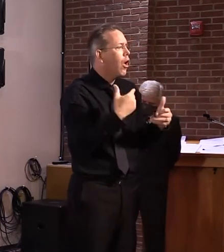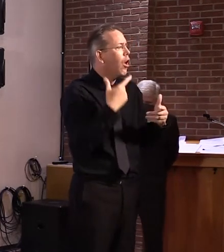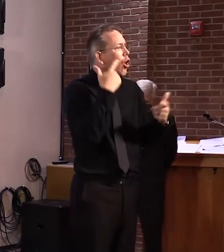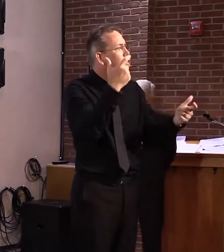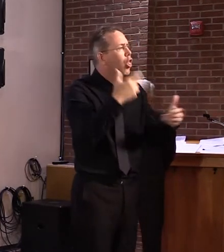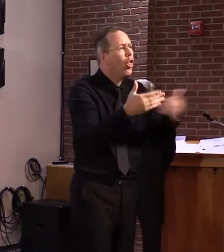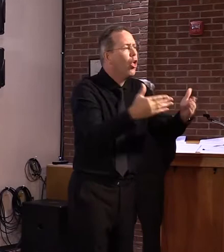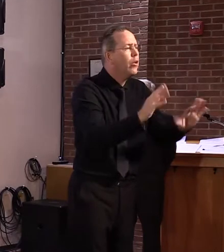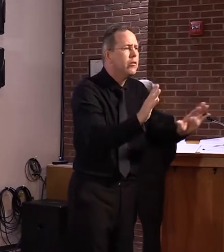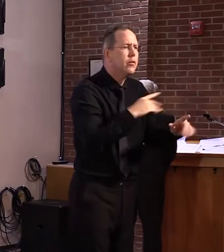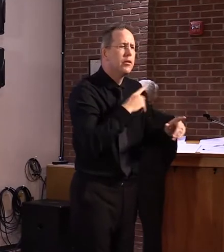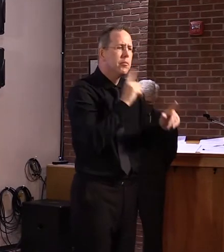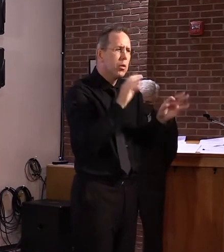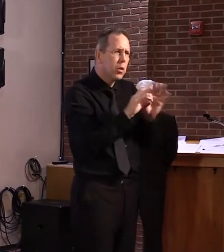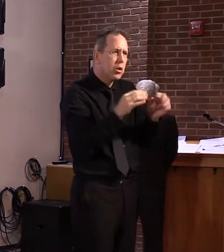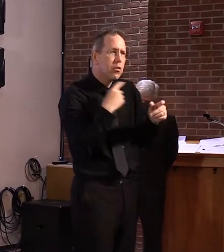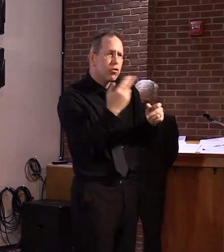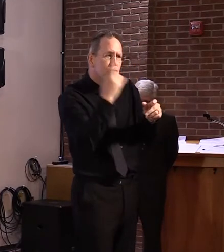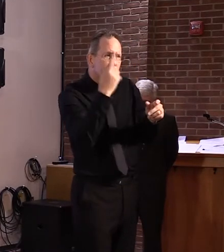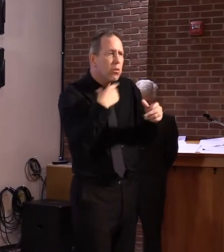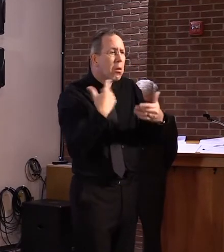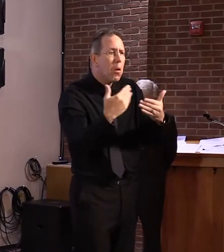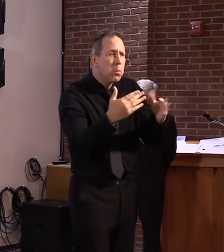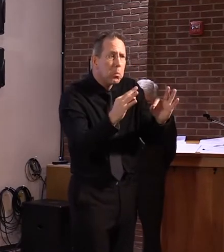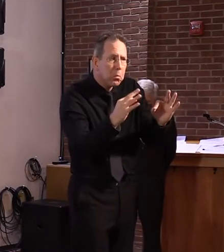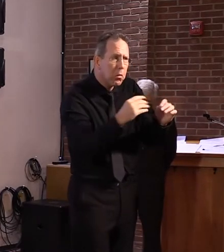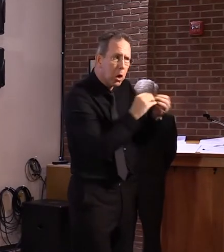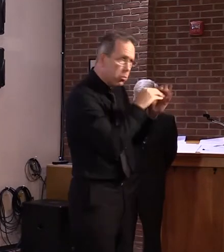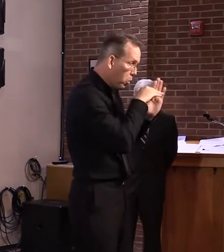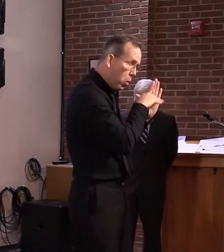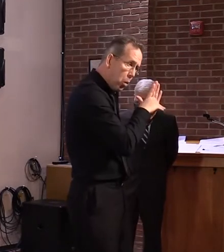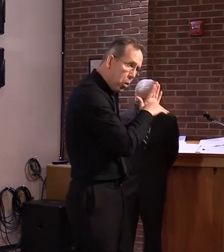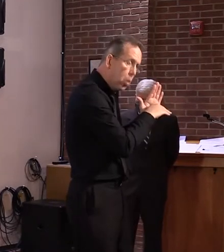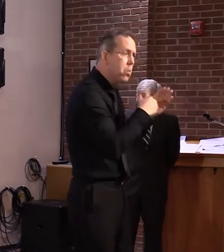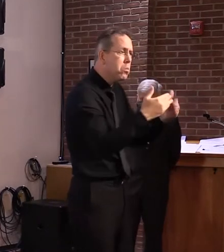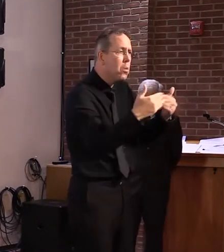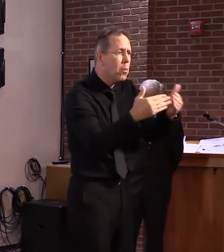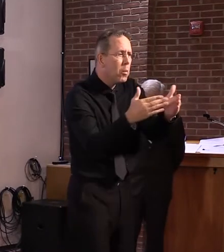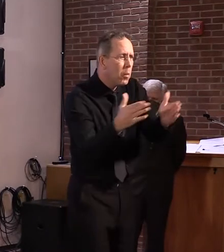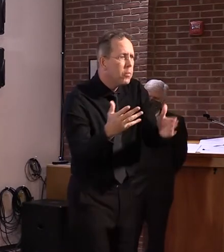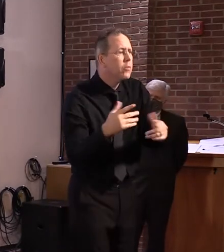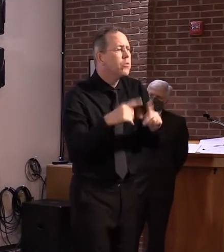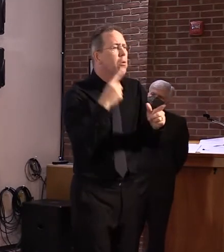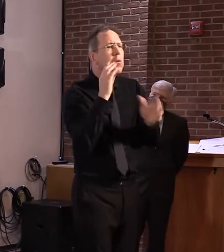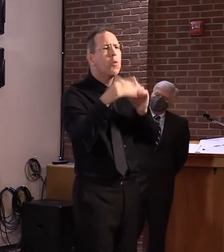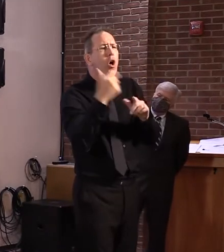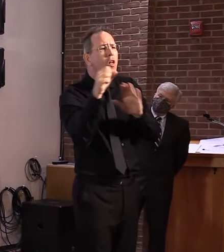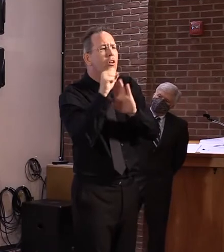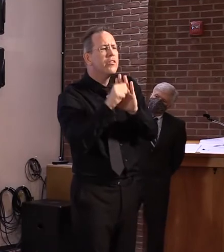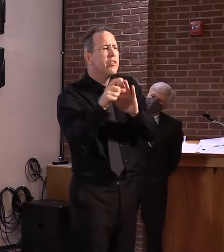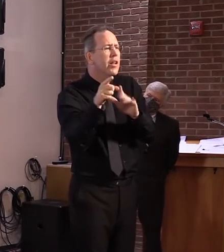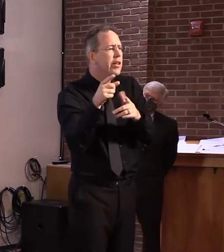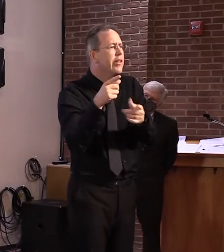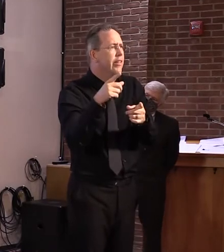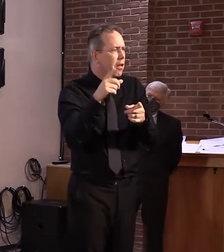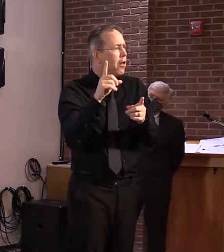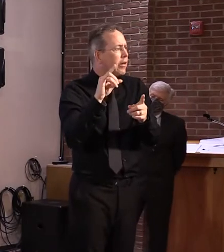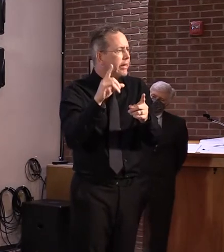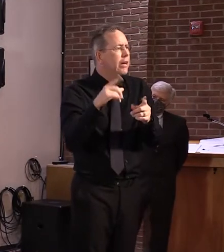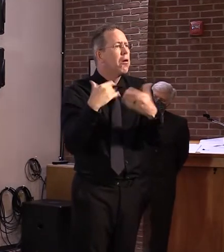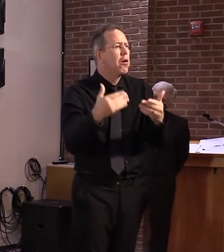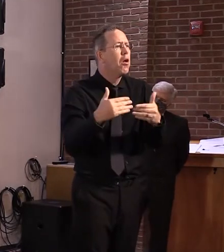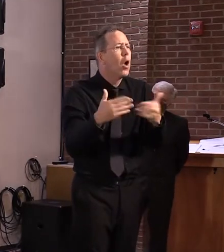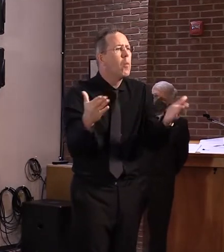In terms of those coming in from other states, we have opened up the ability to come